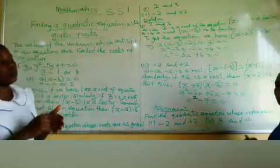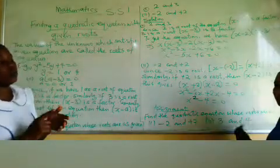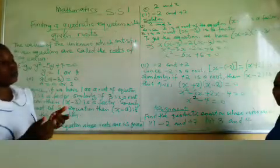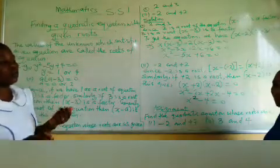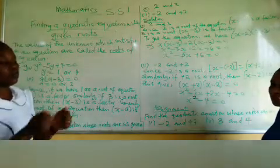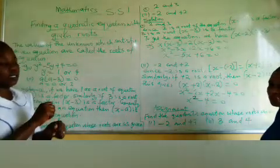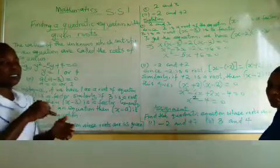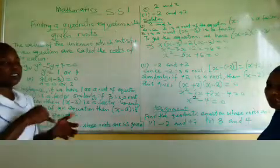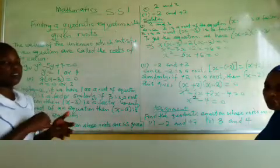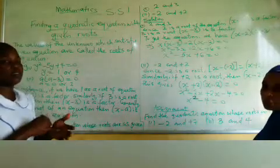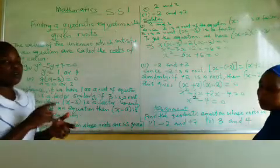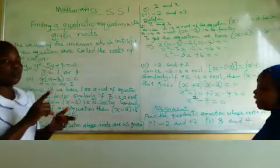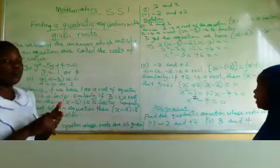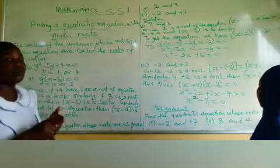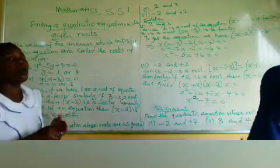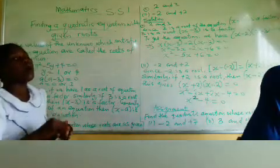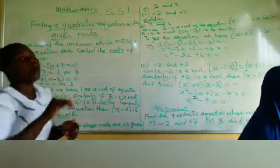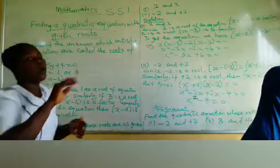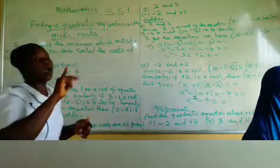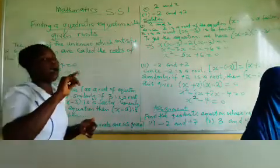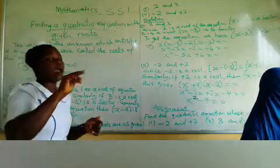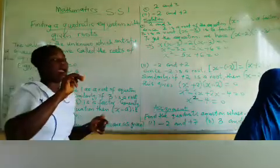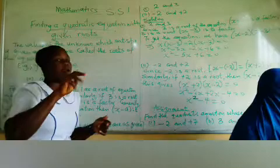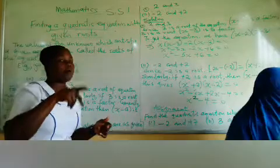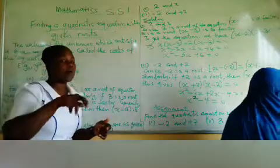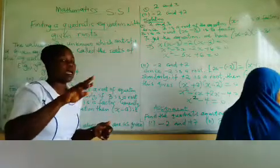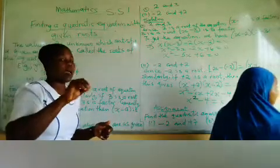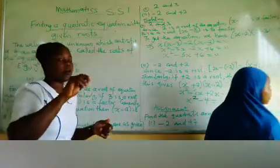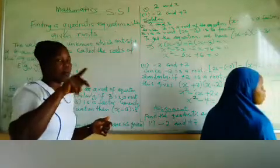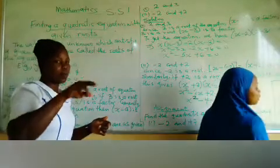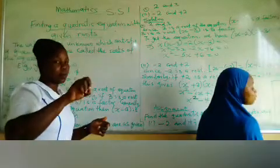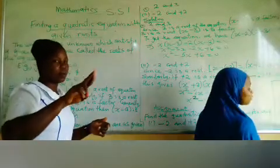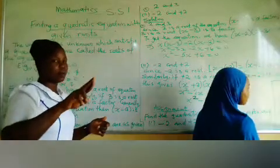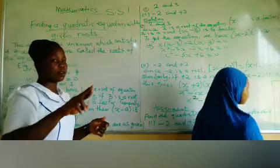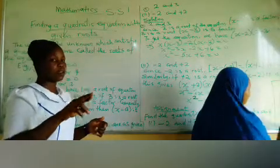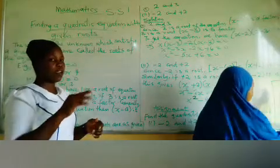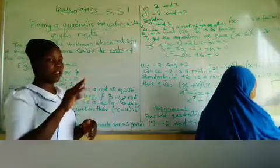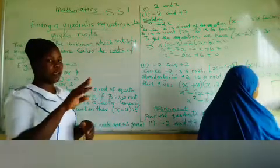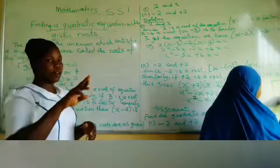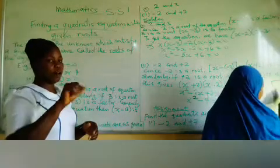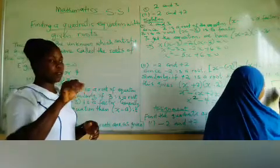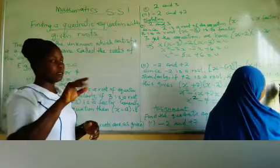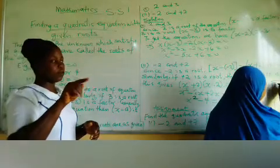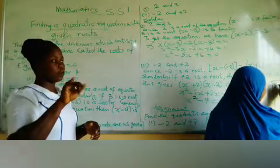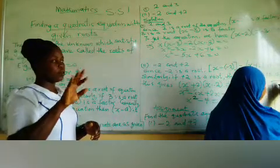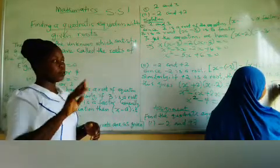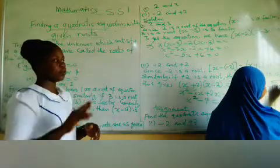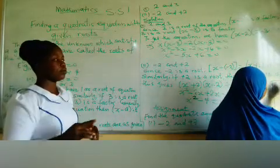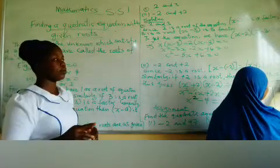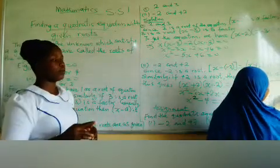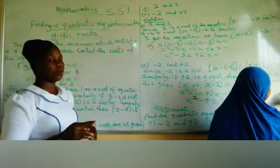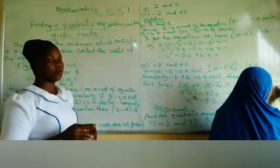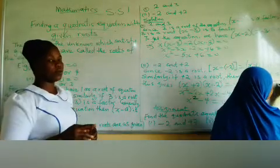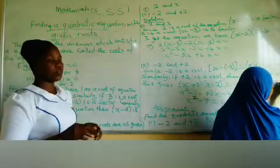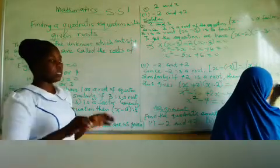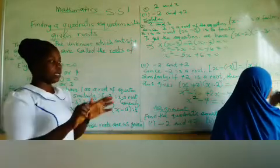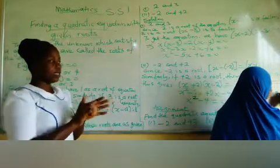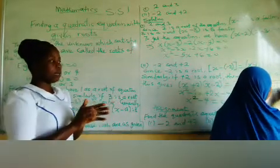mixed fraction to an improper fraction. For example, if you are given one of the root to be one